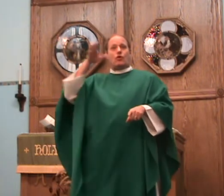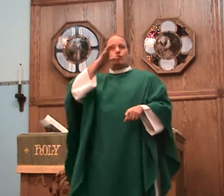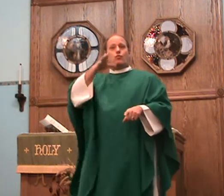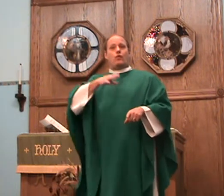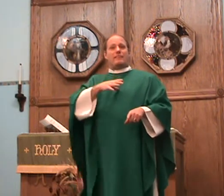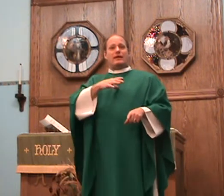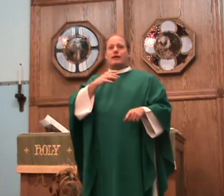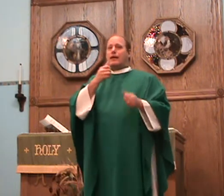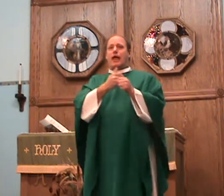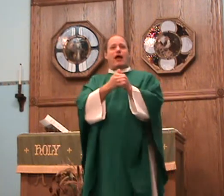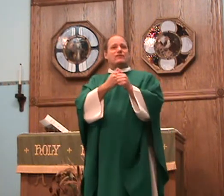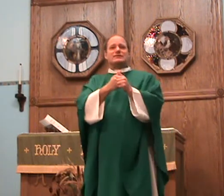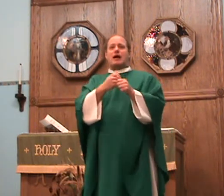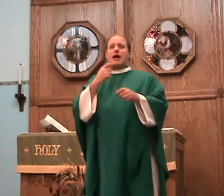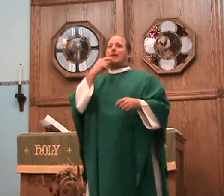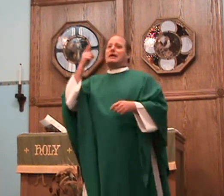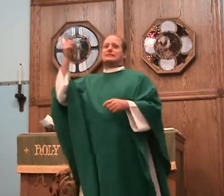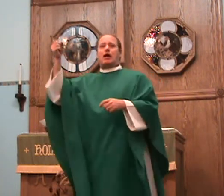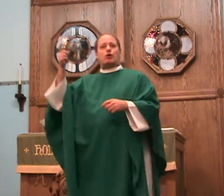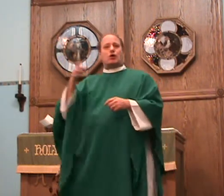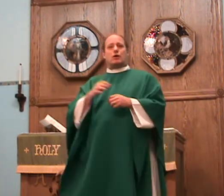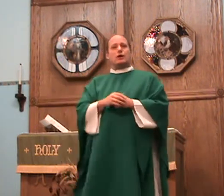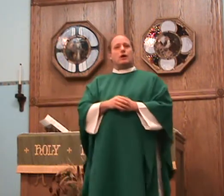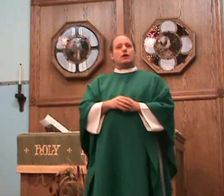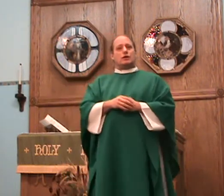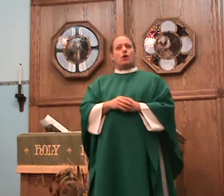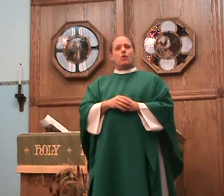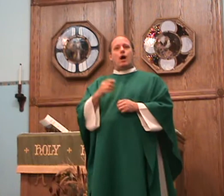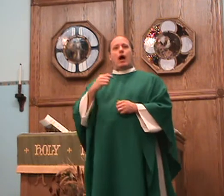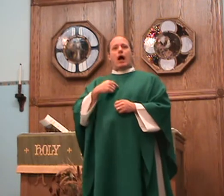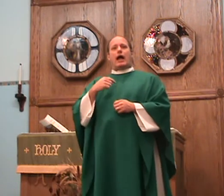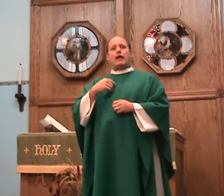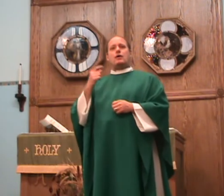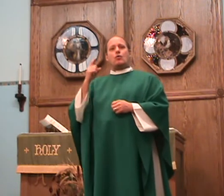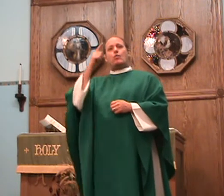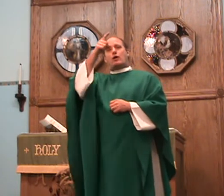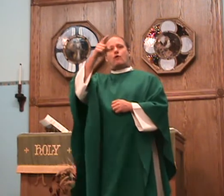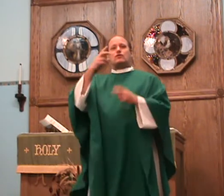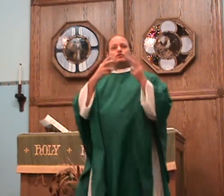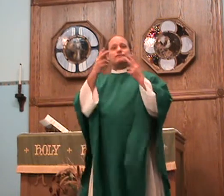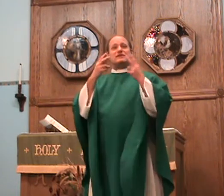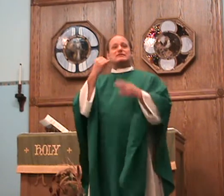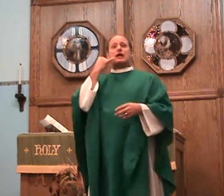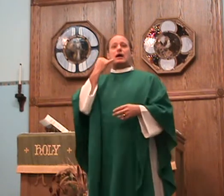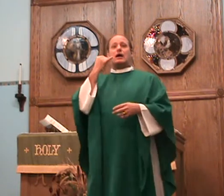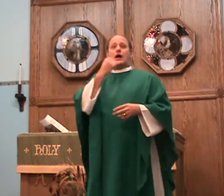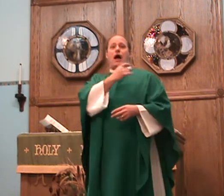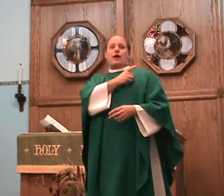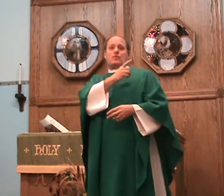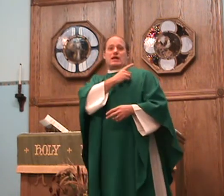the woman, every time I tell her, you know, I went over to visit